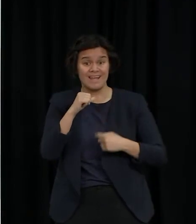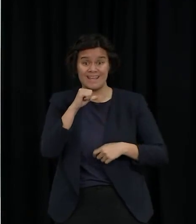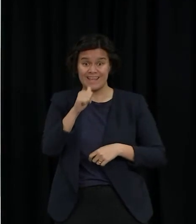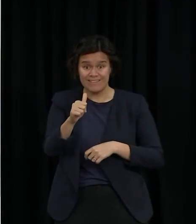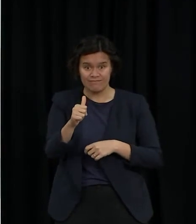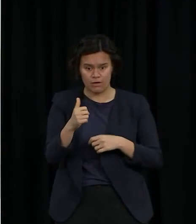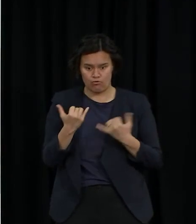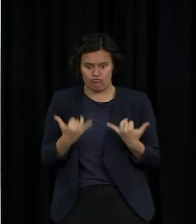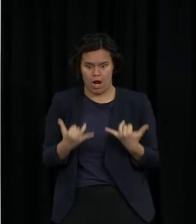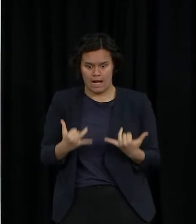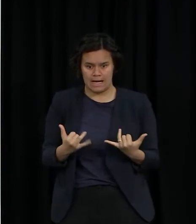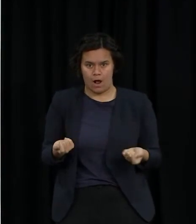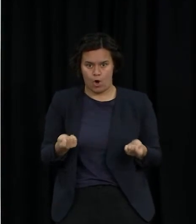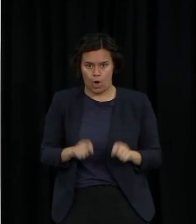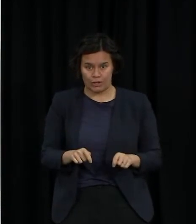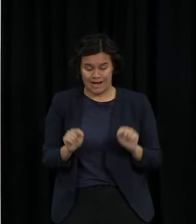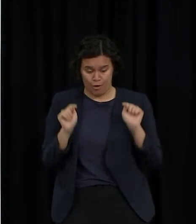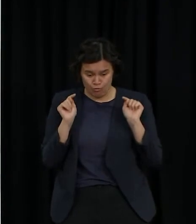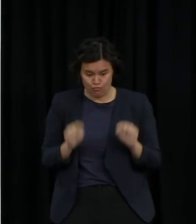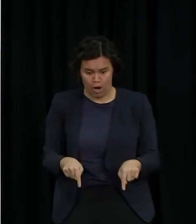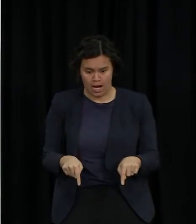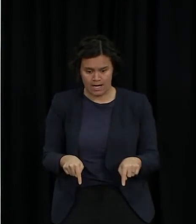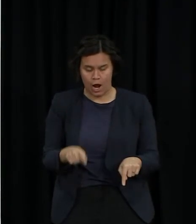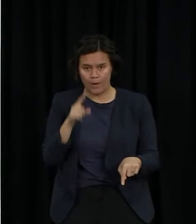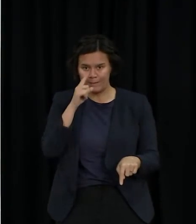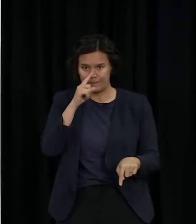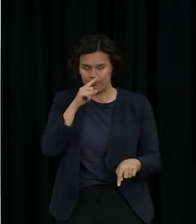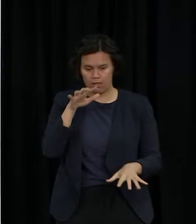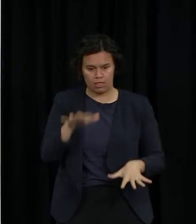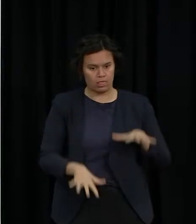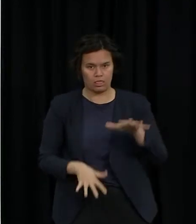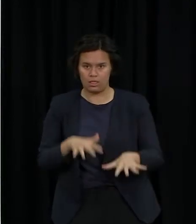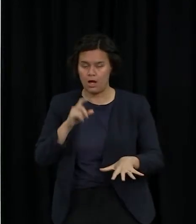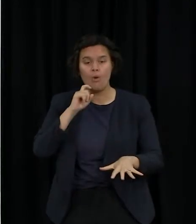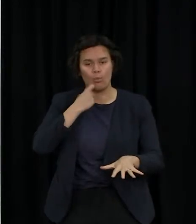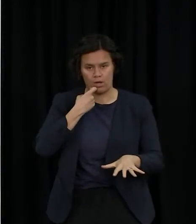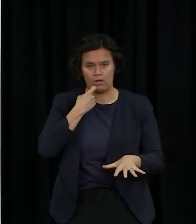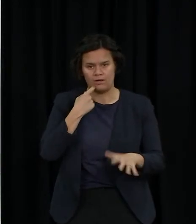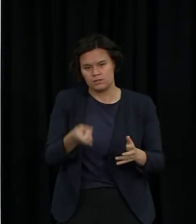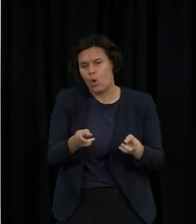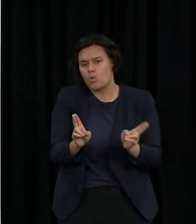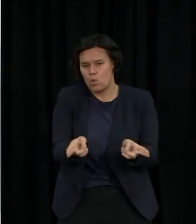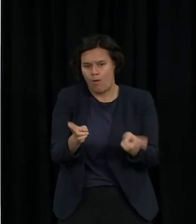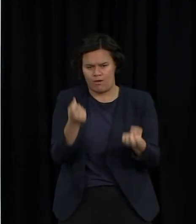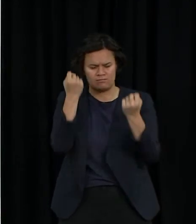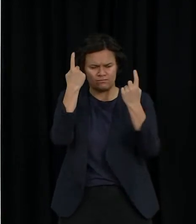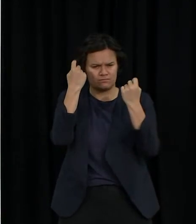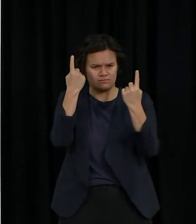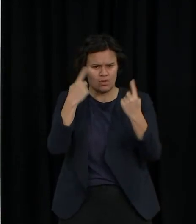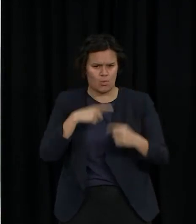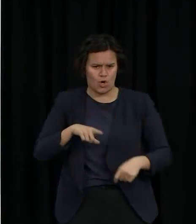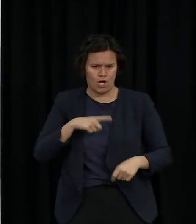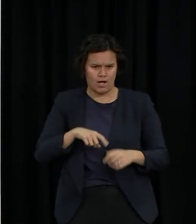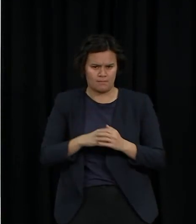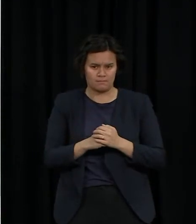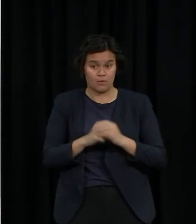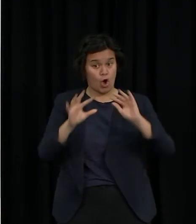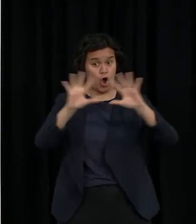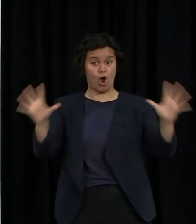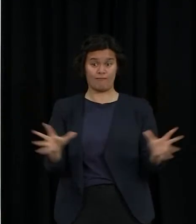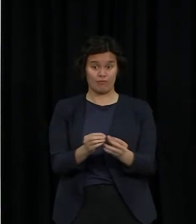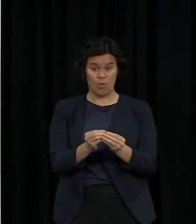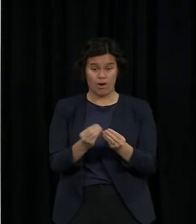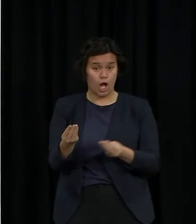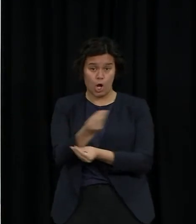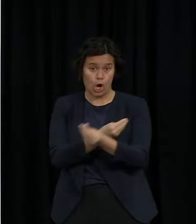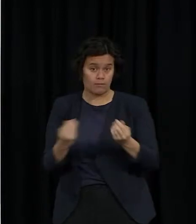specific lockdown period in Auckland, that will affect the mood of people. That is completely understandable, but the New Zealand economy is resilient.